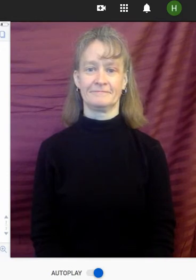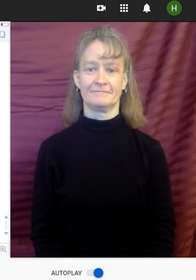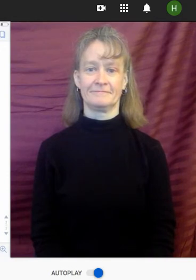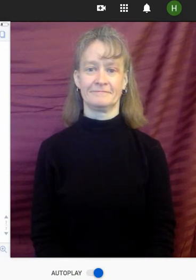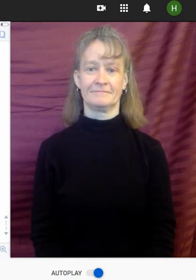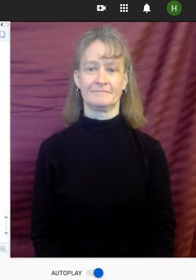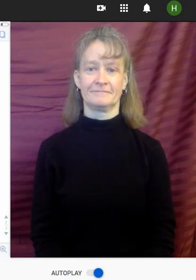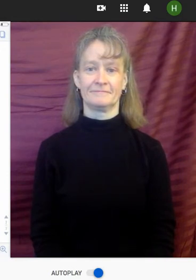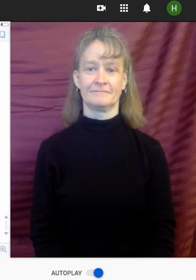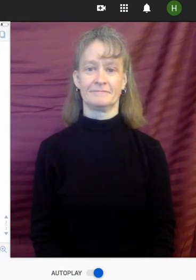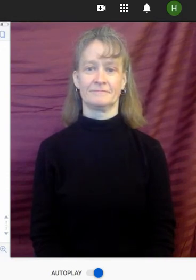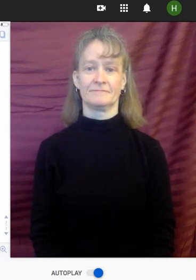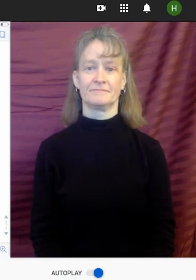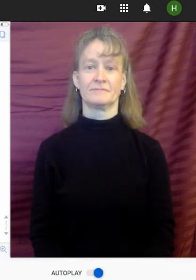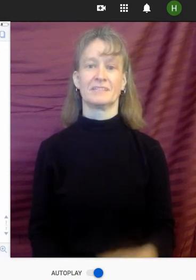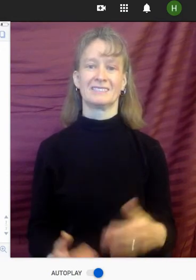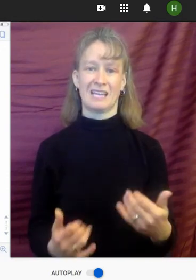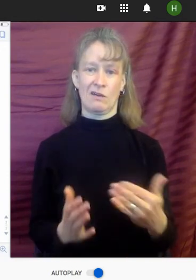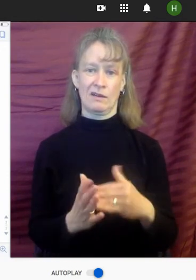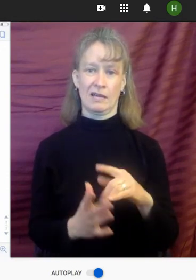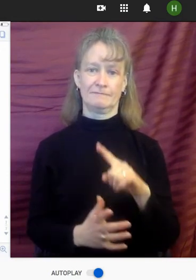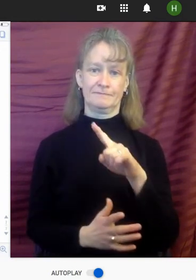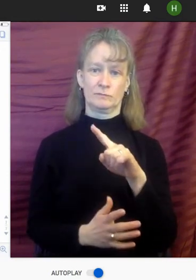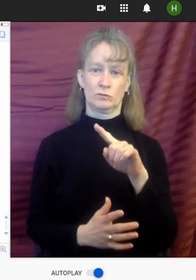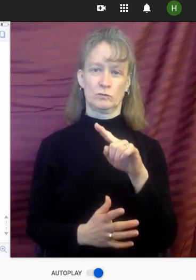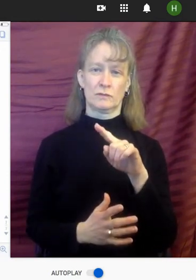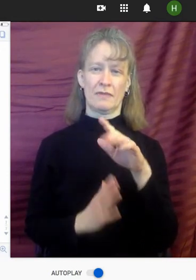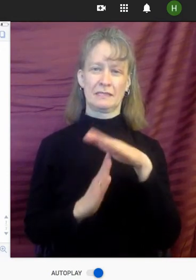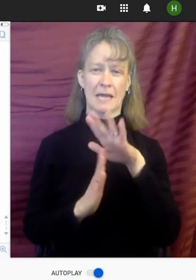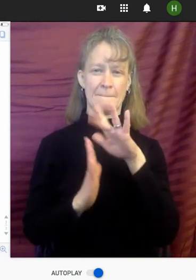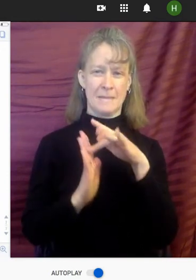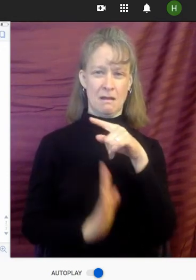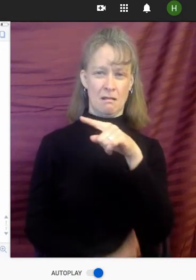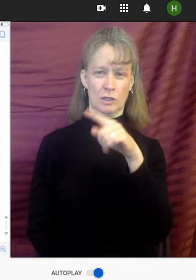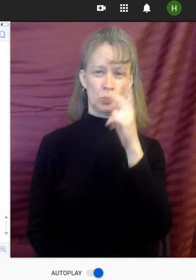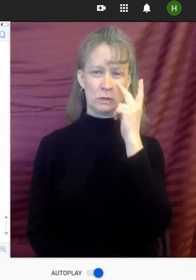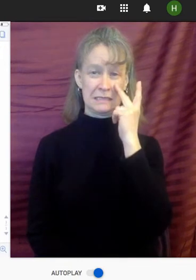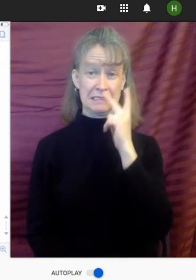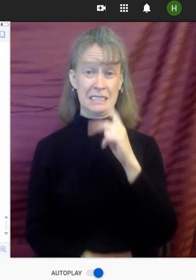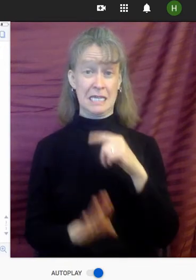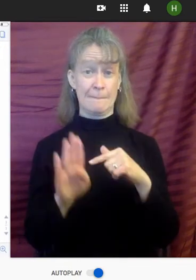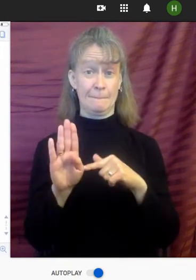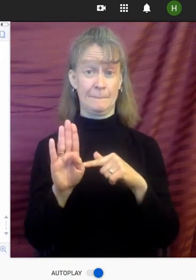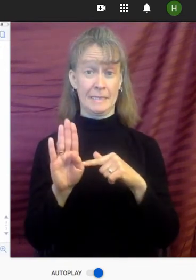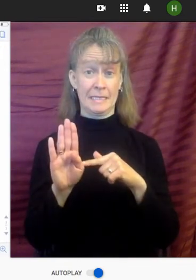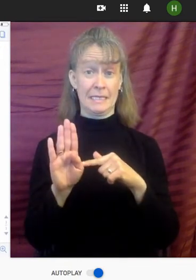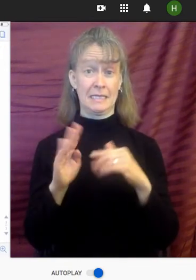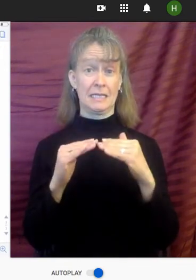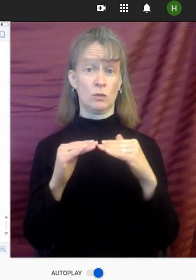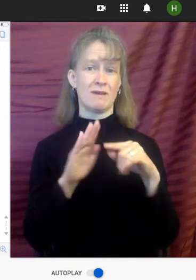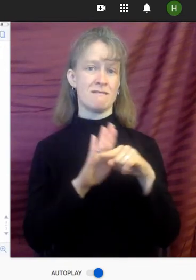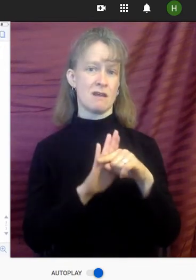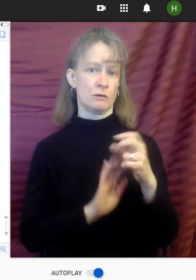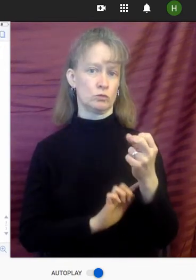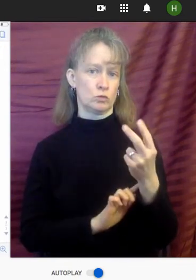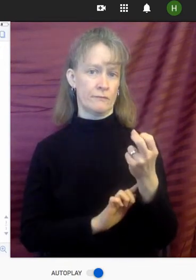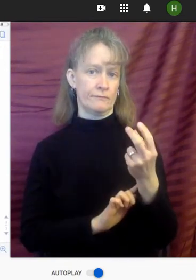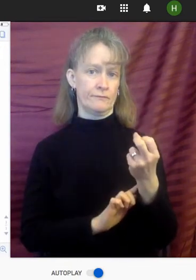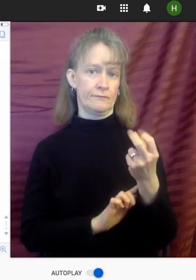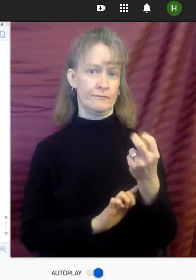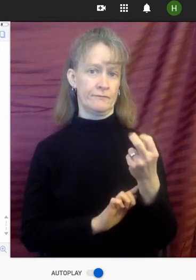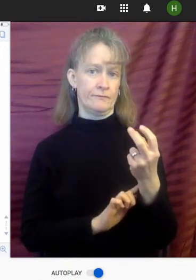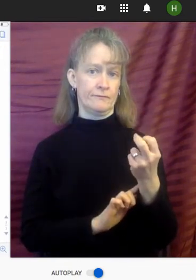So if we go back up to the top middle, we can see b was negative 12.